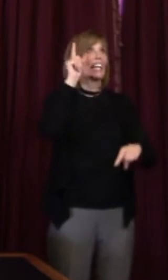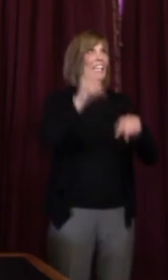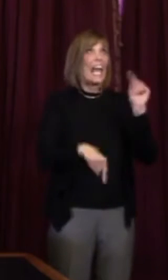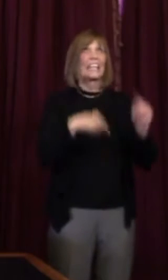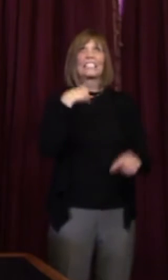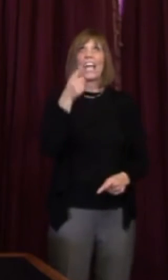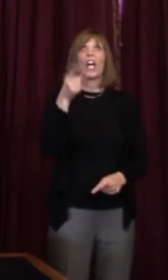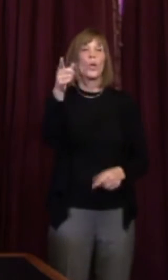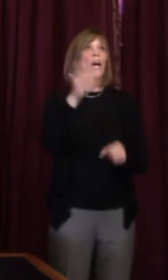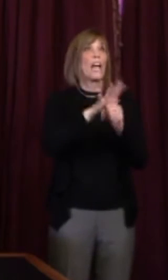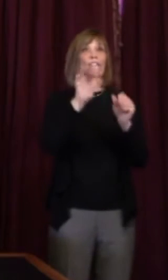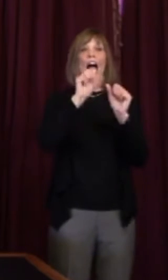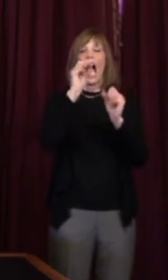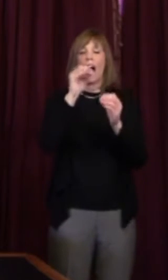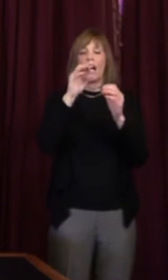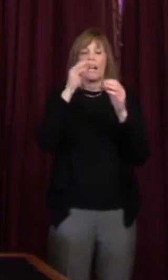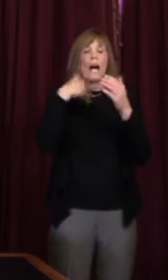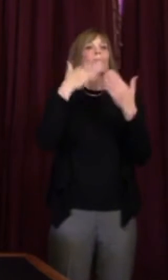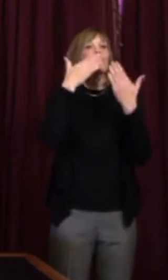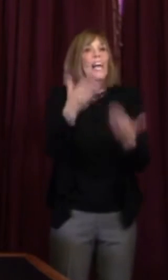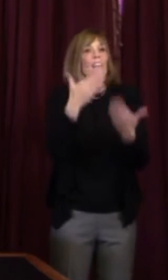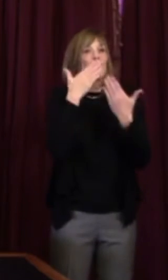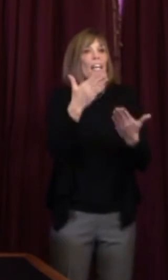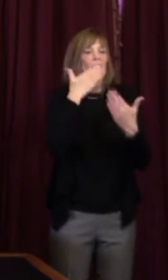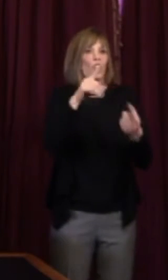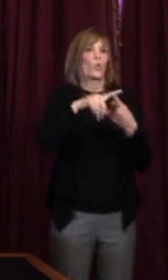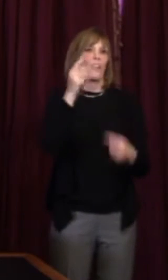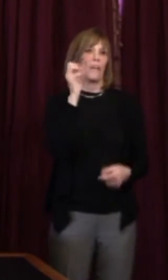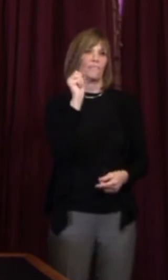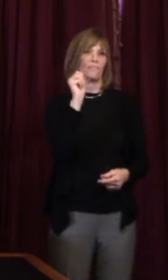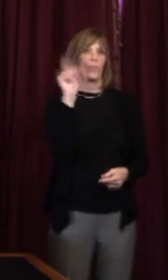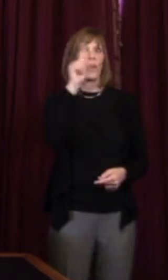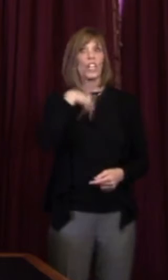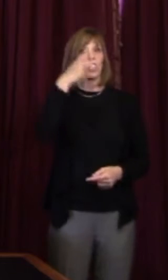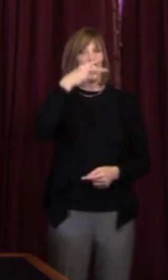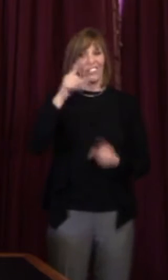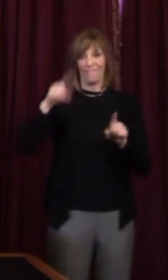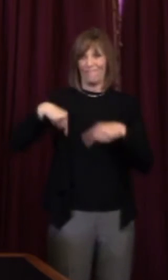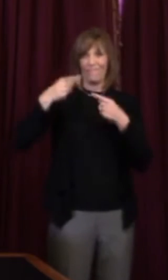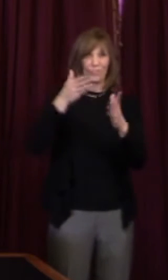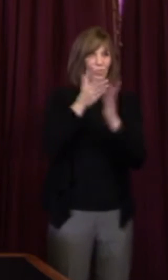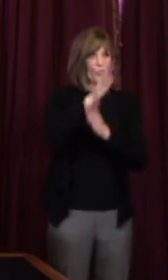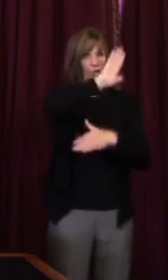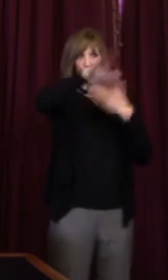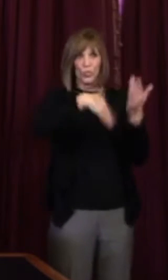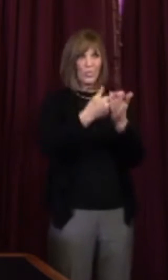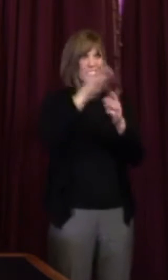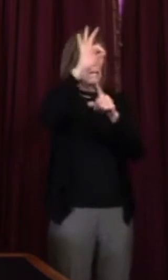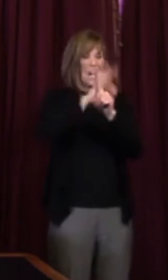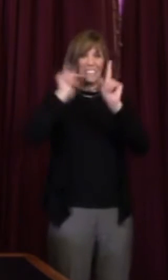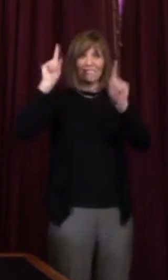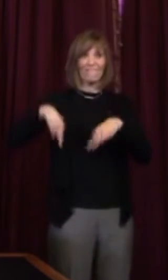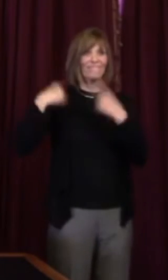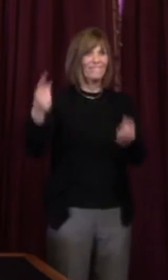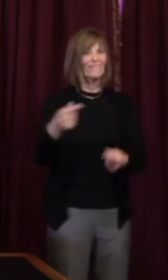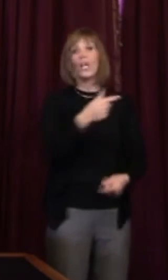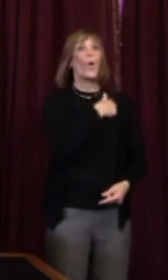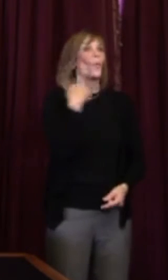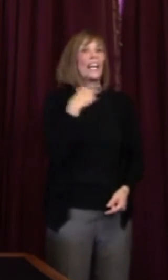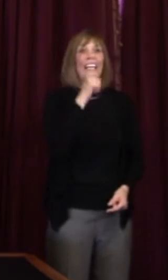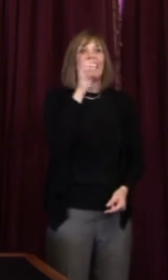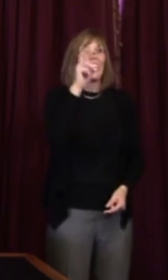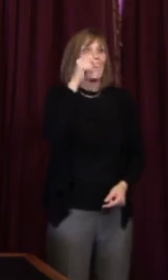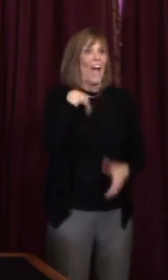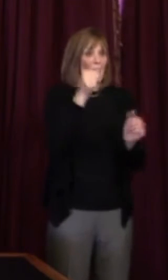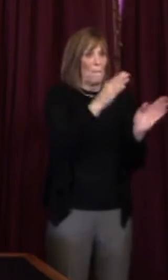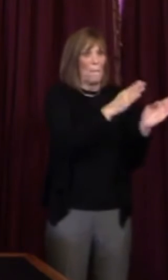about how grateful I am to them and what I've seen over the last, really throughout the whole pandemic. We didn't even have a process in place